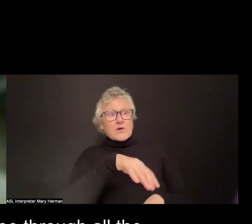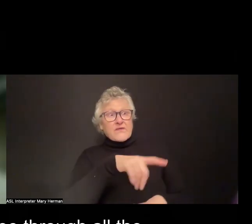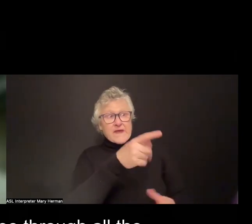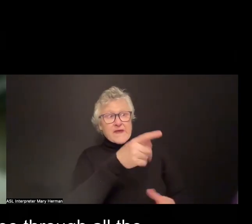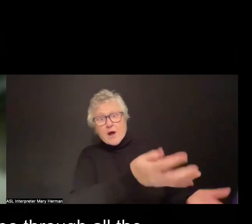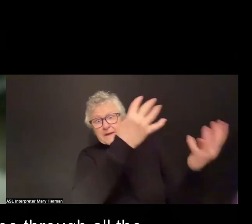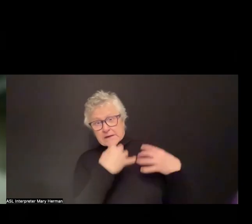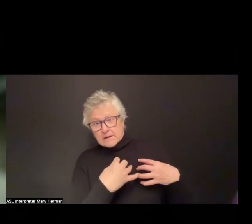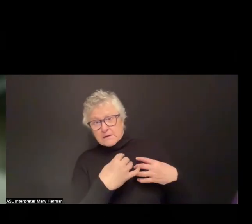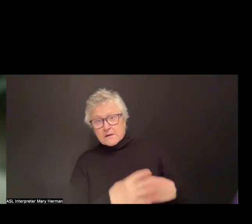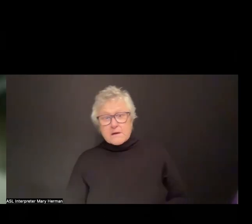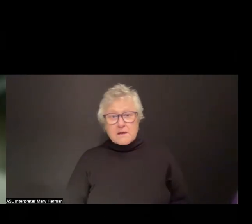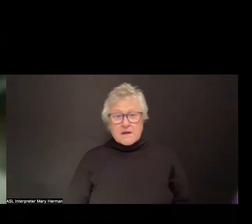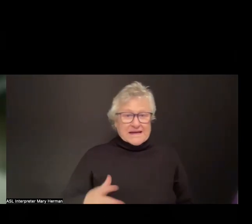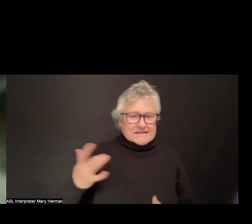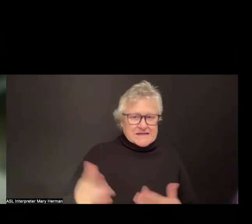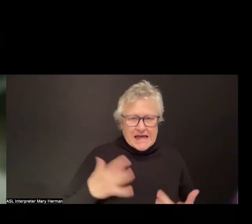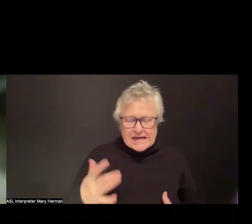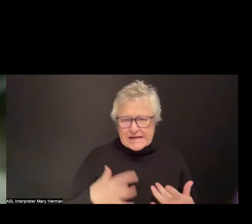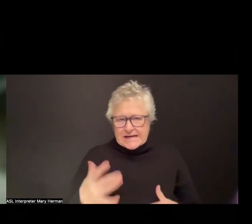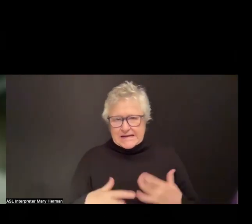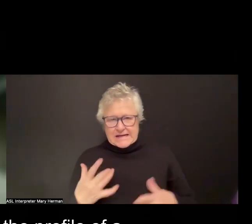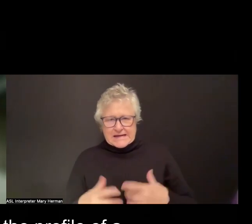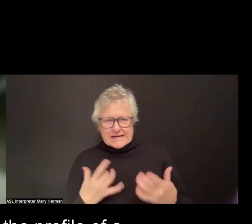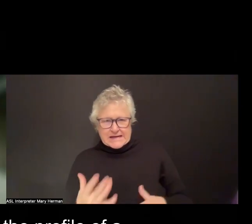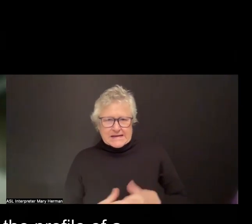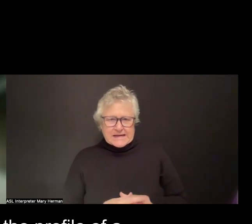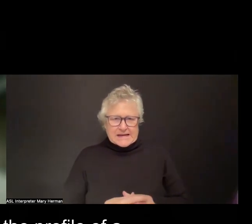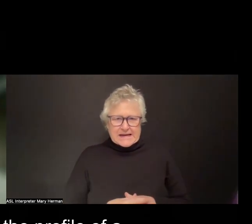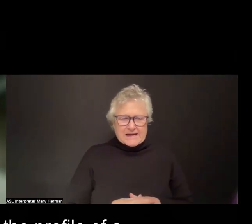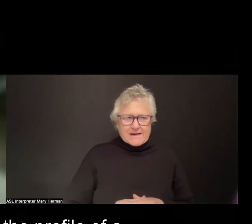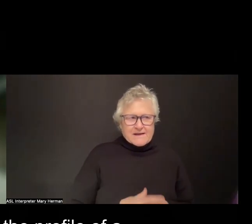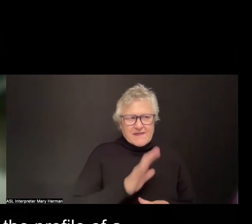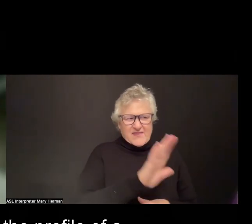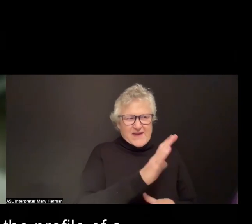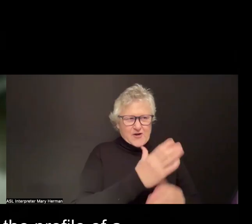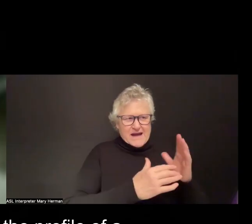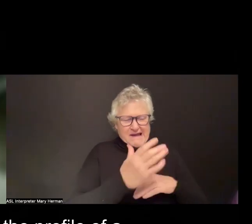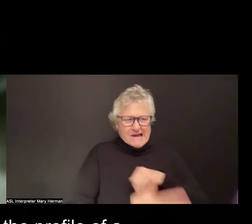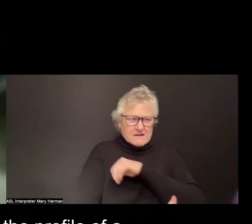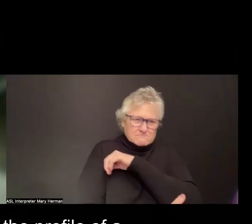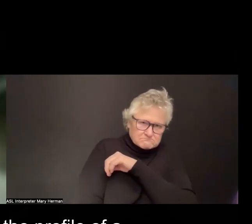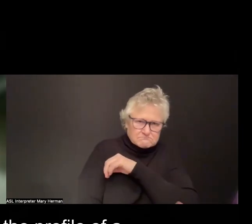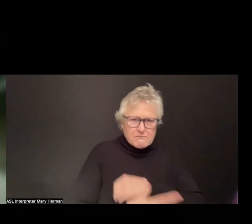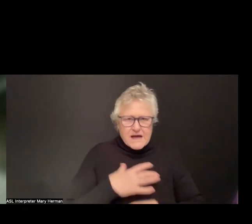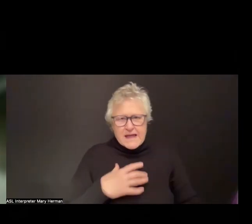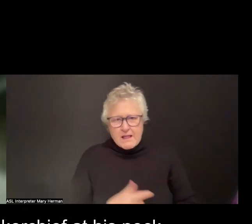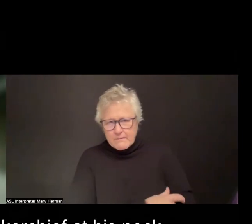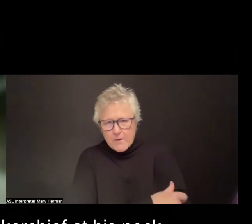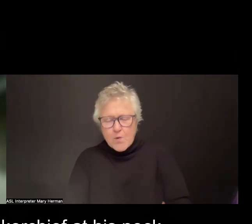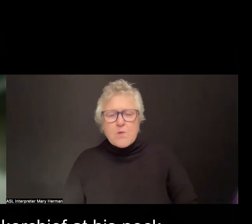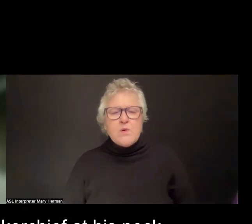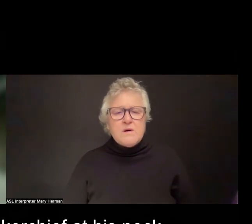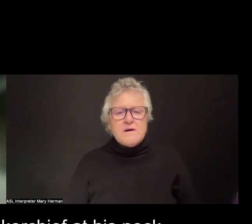and backs and heads because I am skinny and not tall. I spotted first the profile of a well-fed gentleman in black broadcloth,